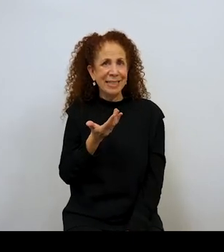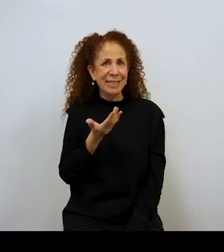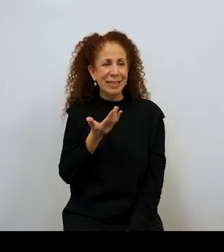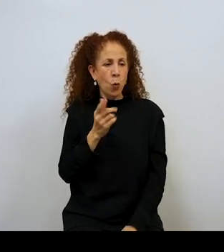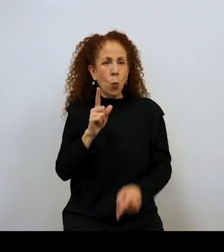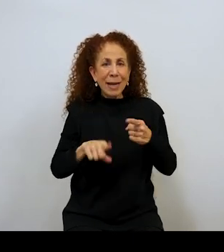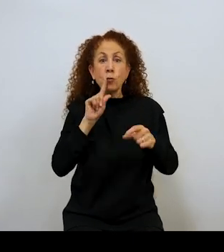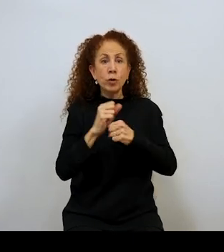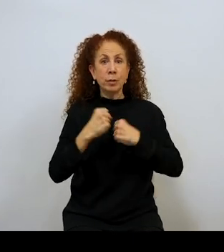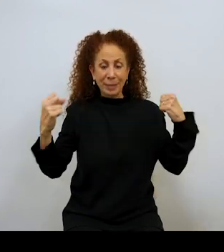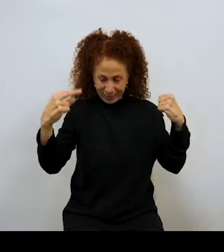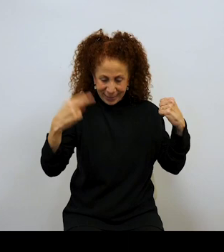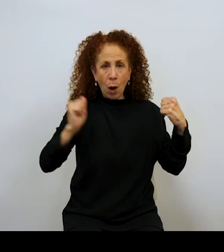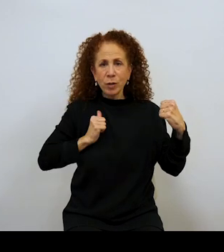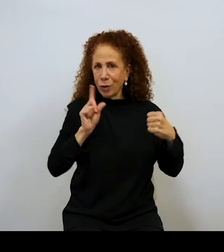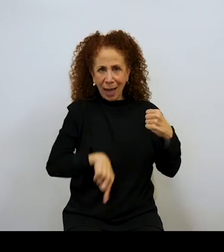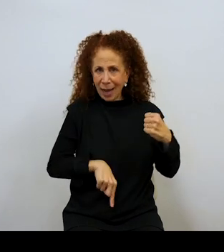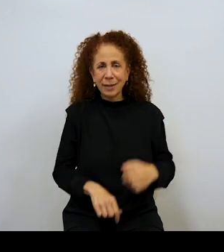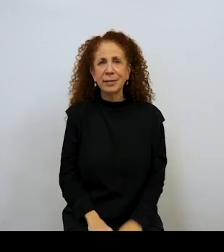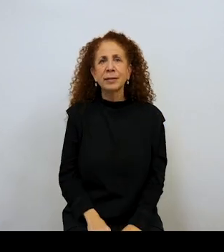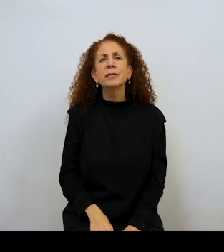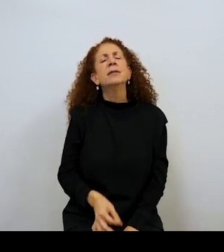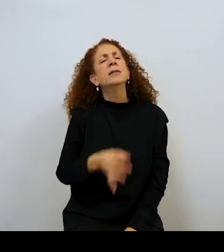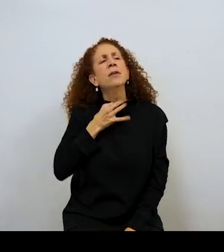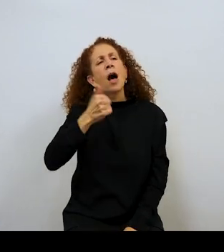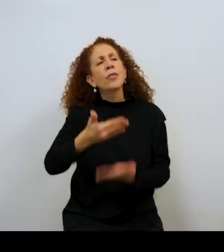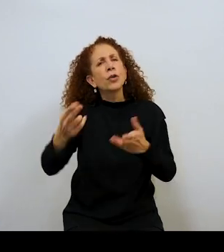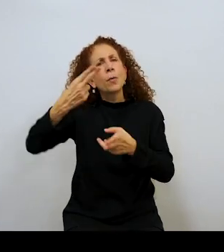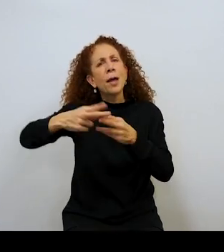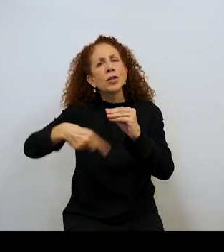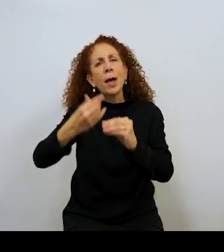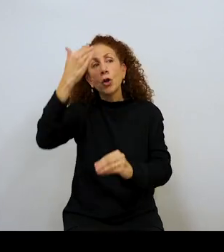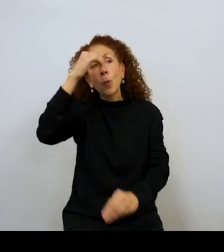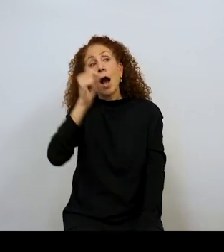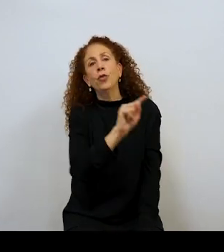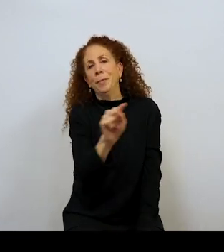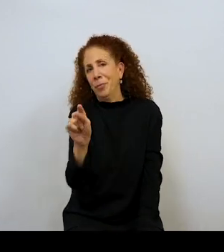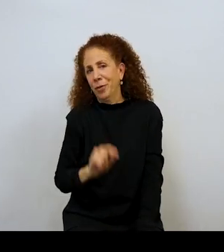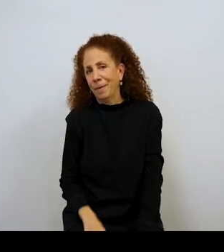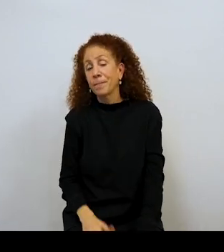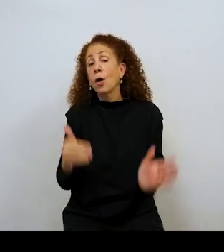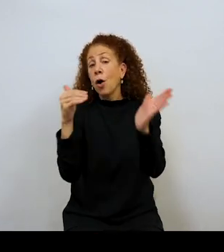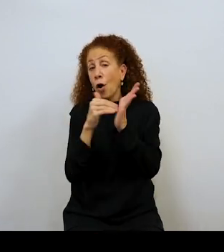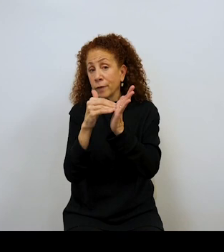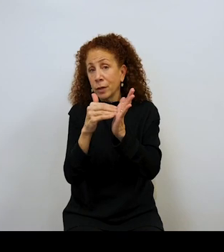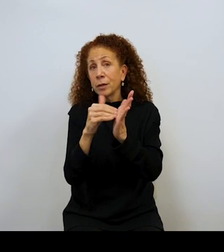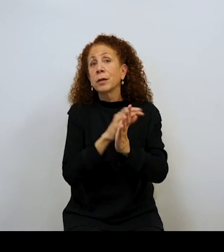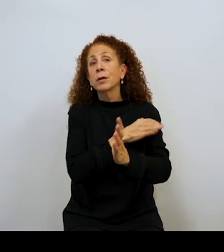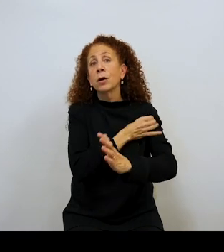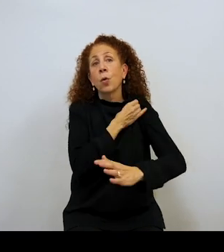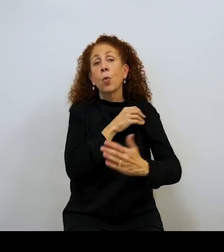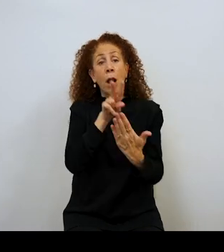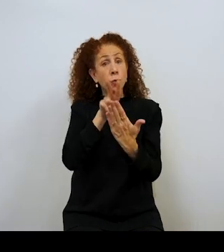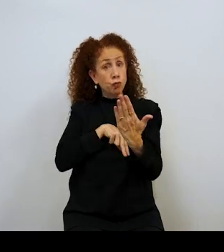really see ourselves. What I was interested in even more than that was the other thing you mentioned about knowing other people. Because so often when I was reading